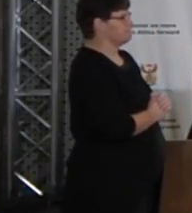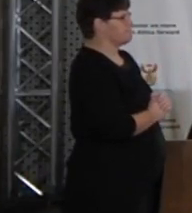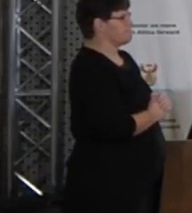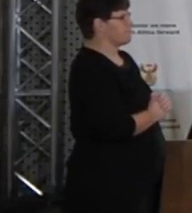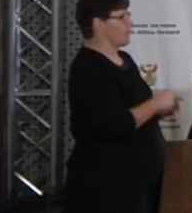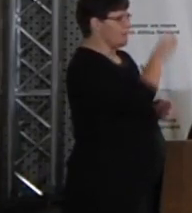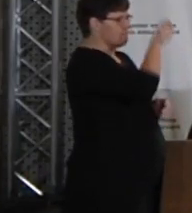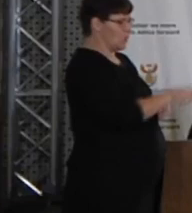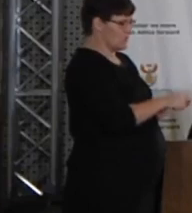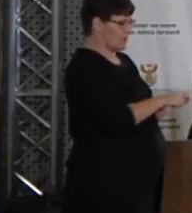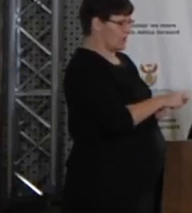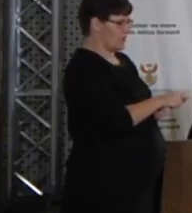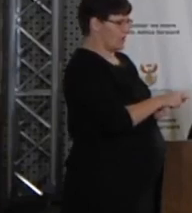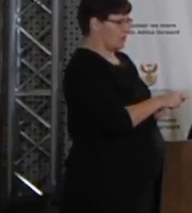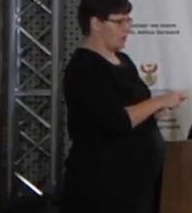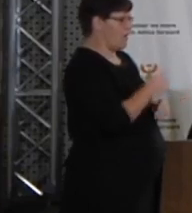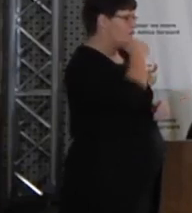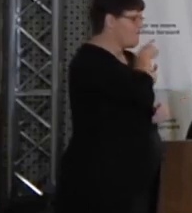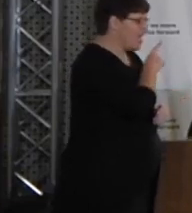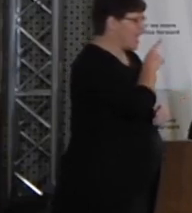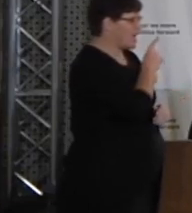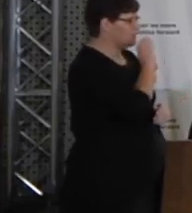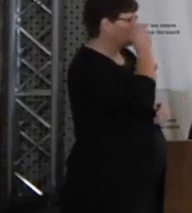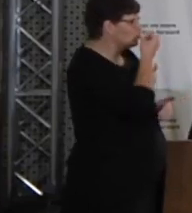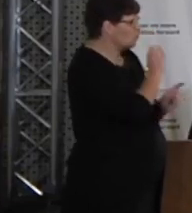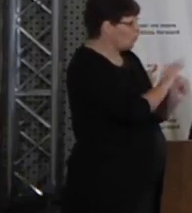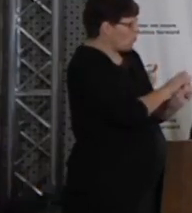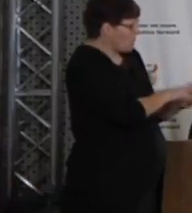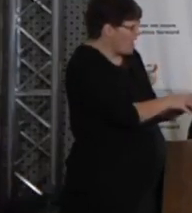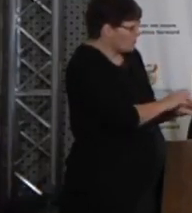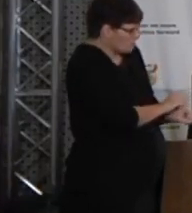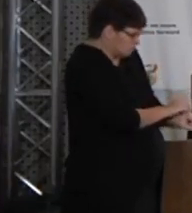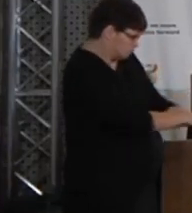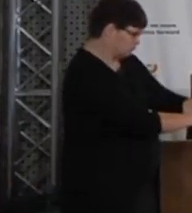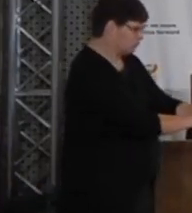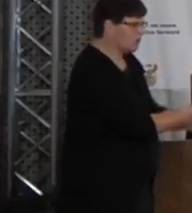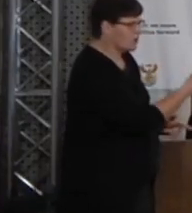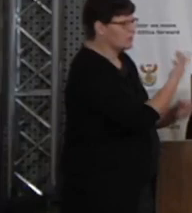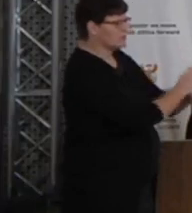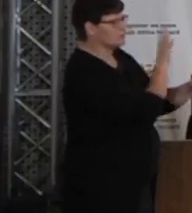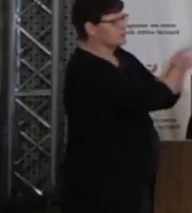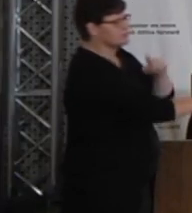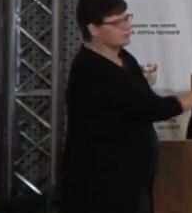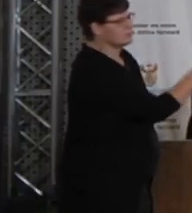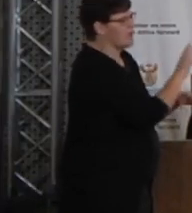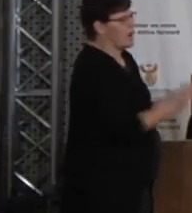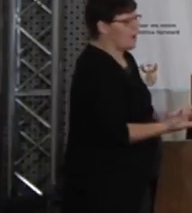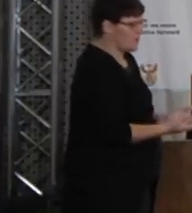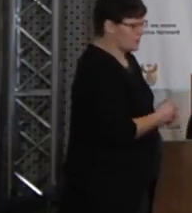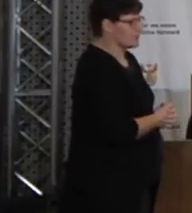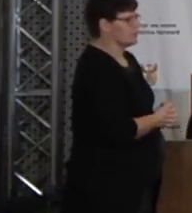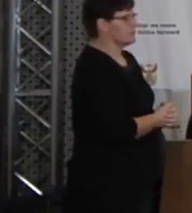report someone who is creating or spreading fake news about coronavirus. The last question is from Lee Zega to the Minister of